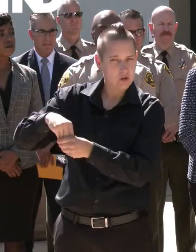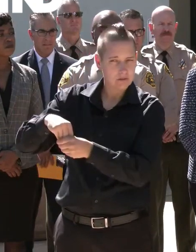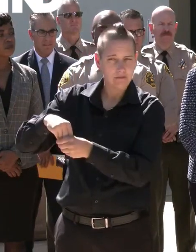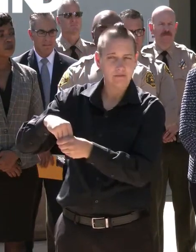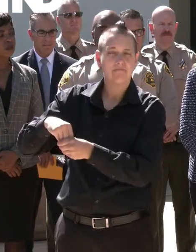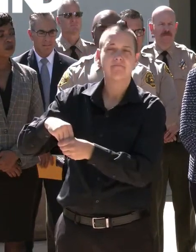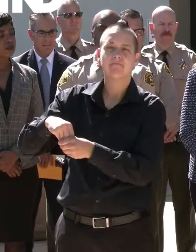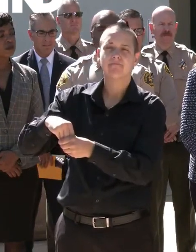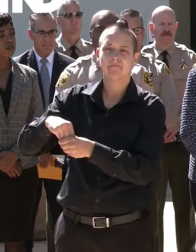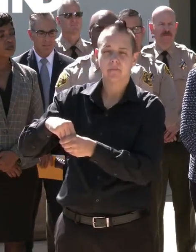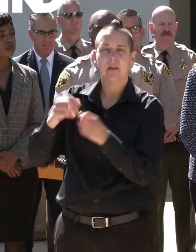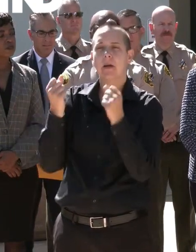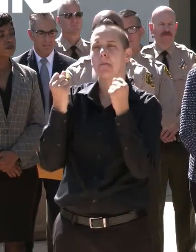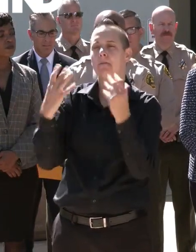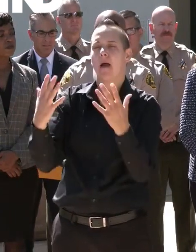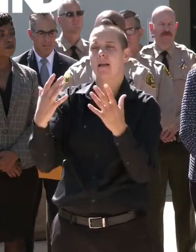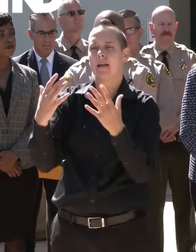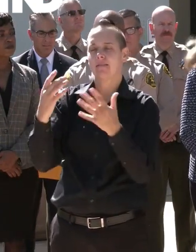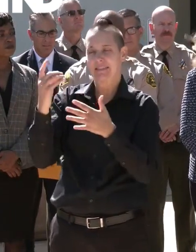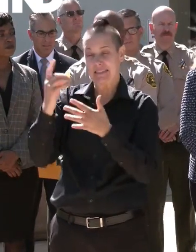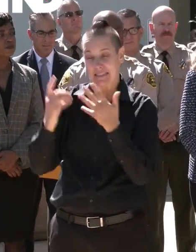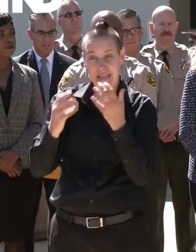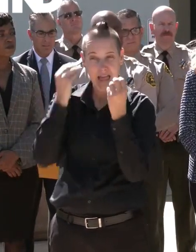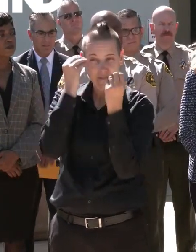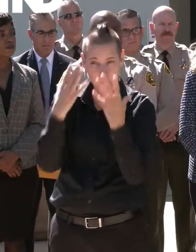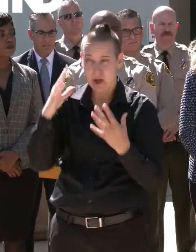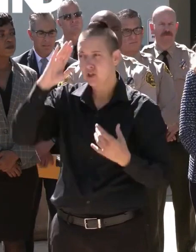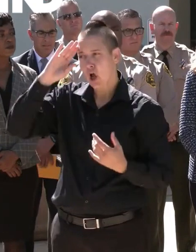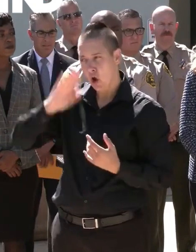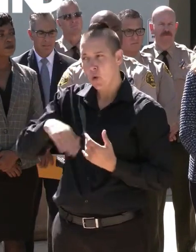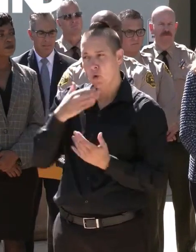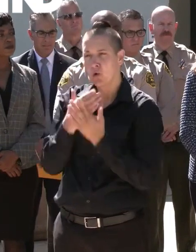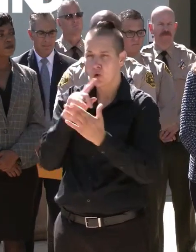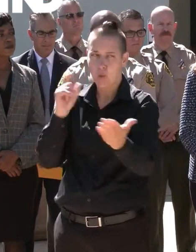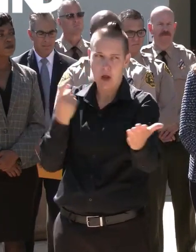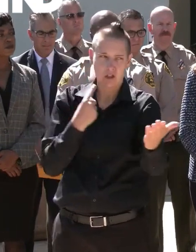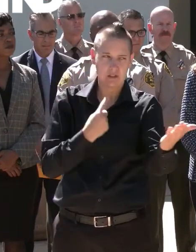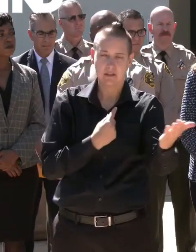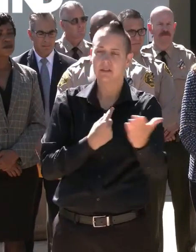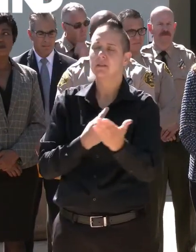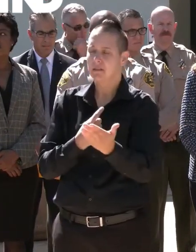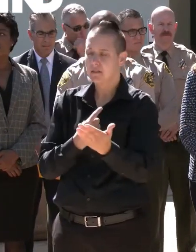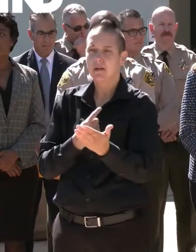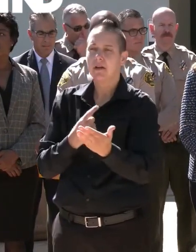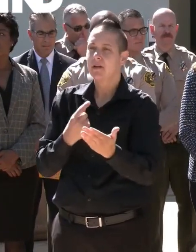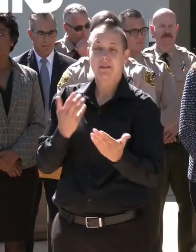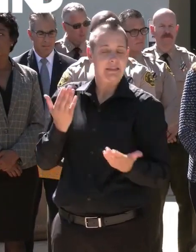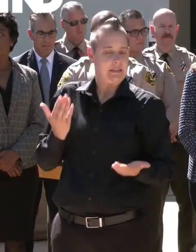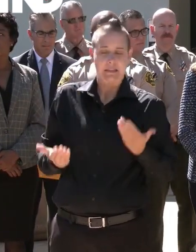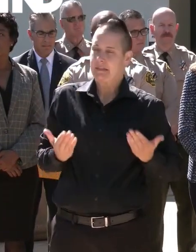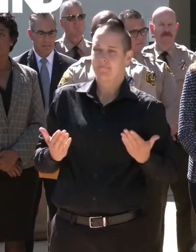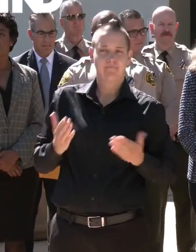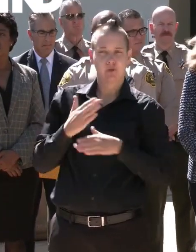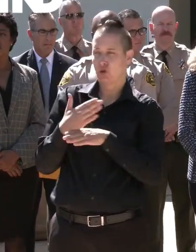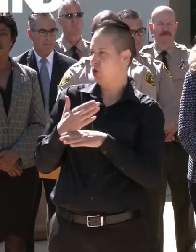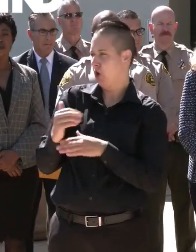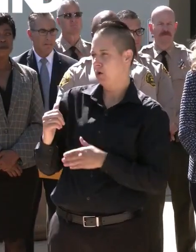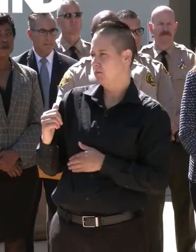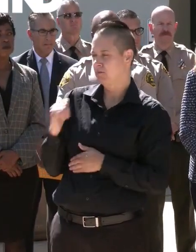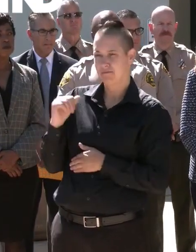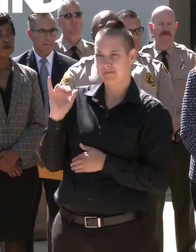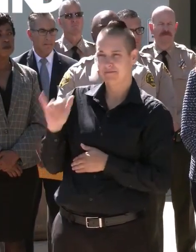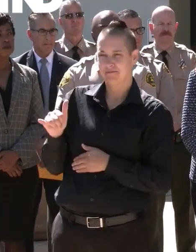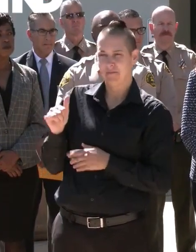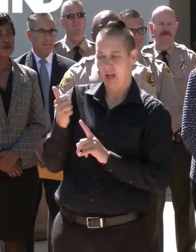A lot of the detailed information that I know, they're all good questions. We probably will not share that level